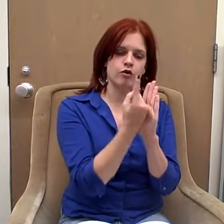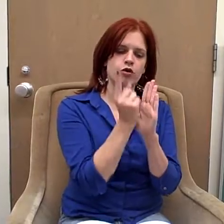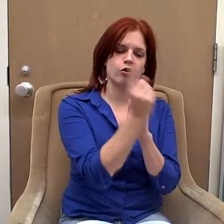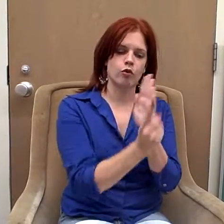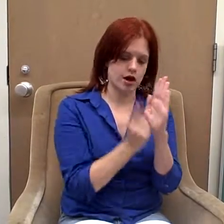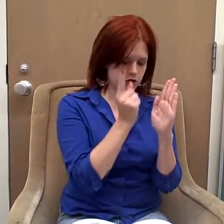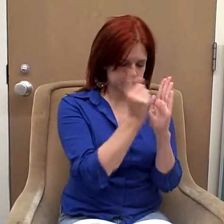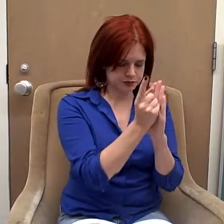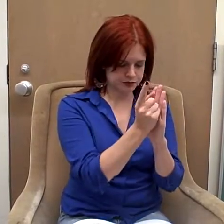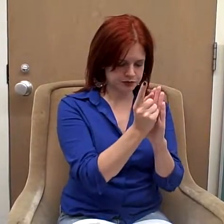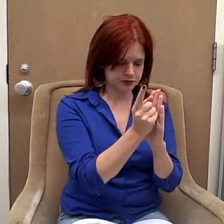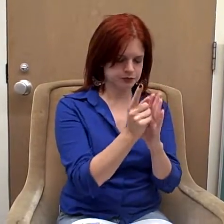or 1 hour.